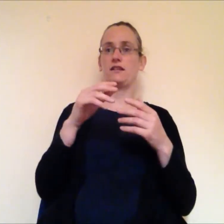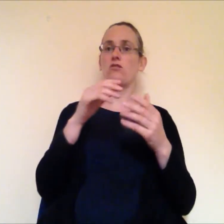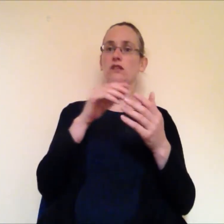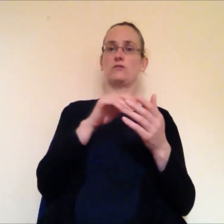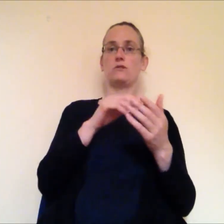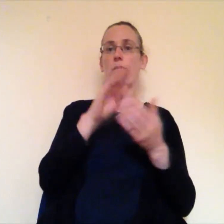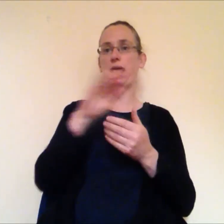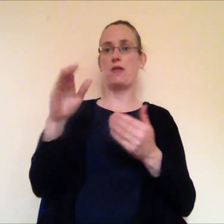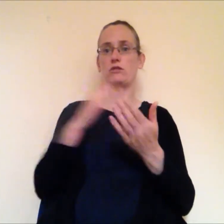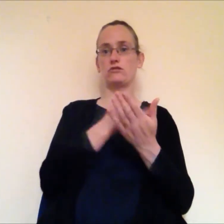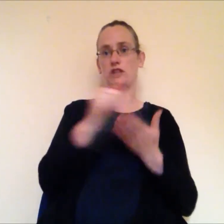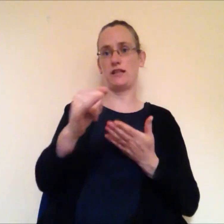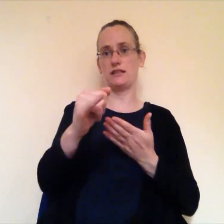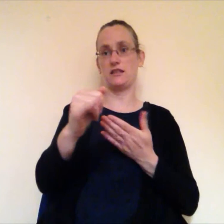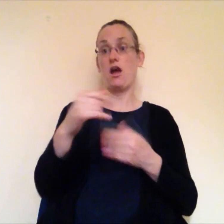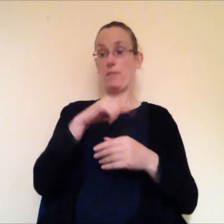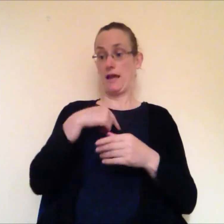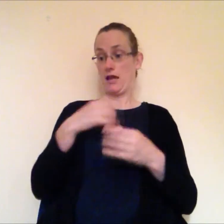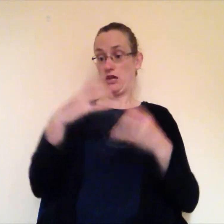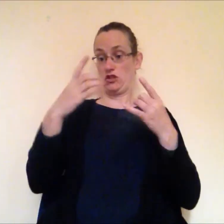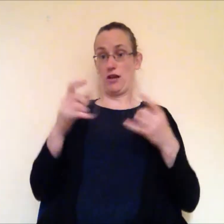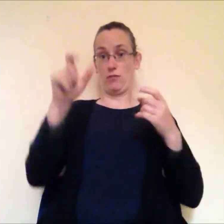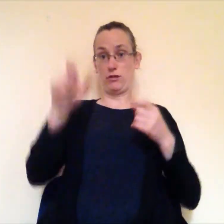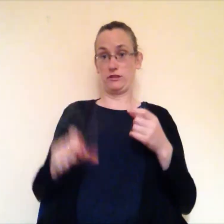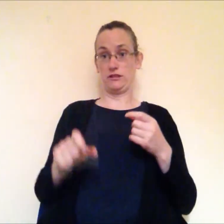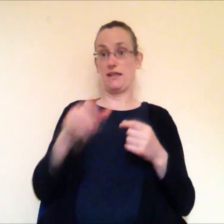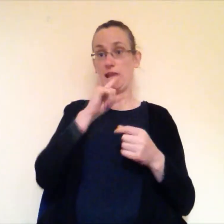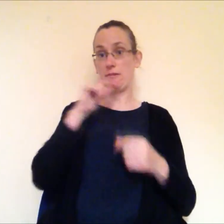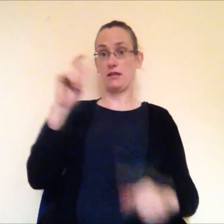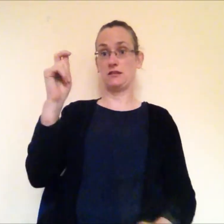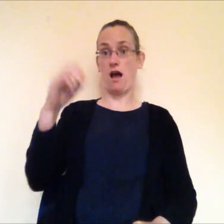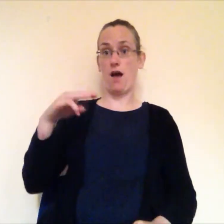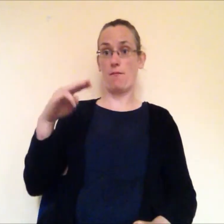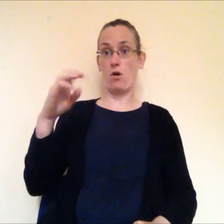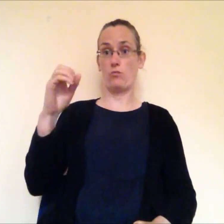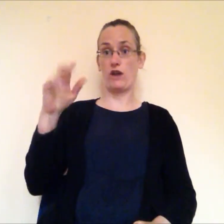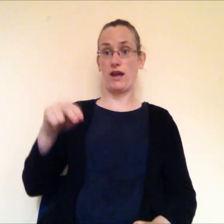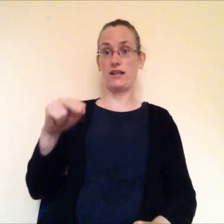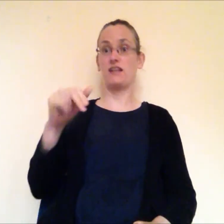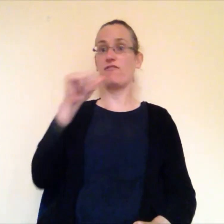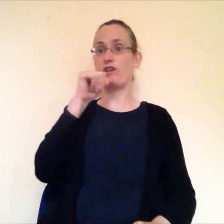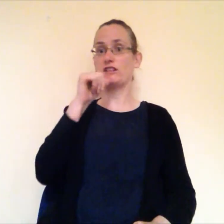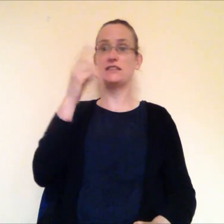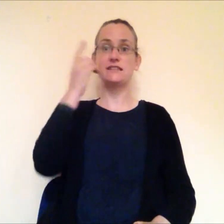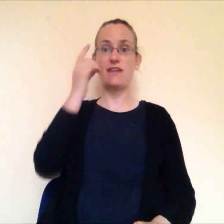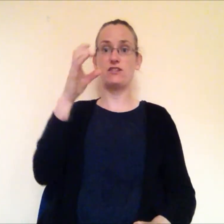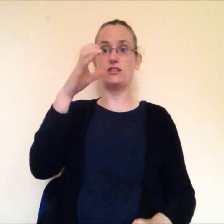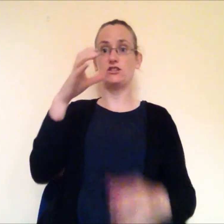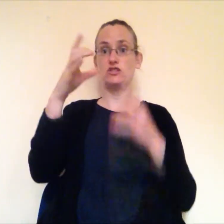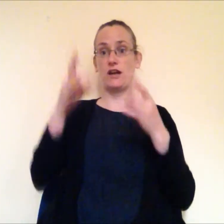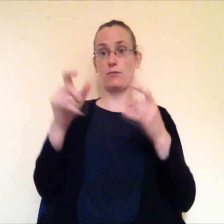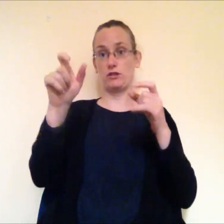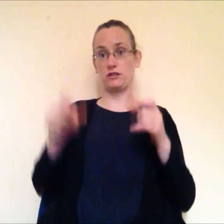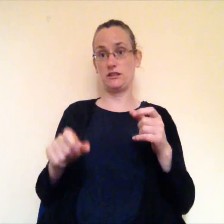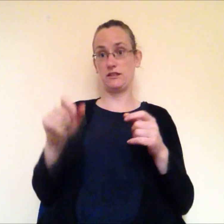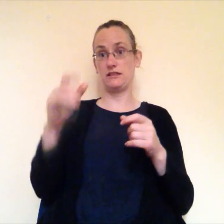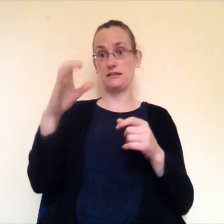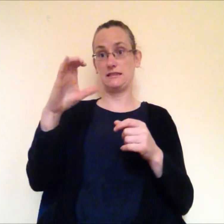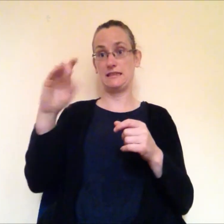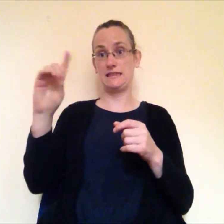O'Brien here, who's the first deaf chairperson of the Cork Deaf Association, and he turned to me and he was quite emotional, and he said, I wanted to be a full citizen of